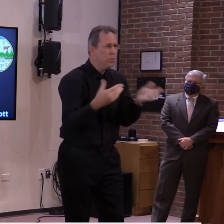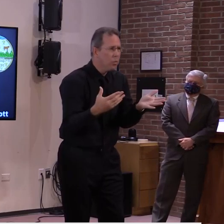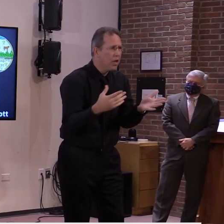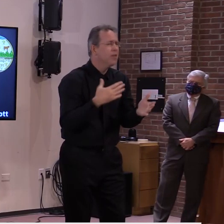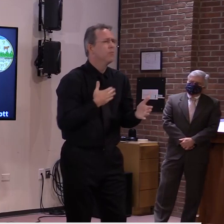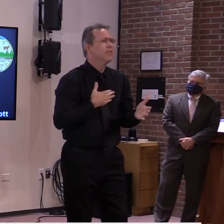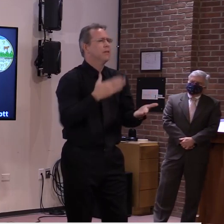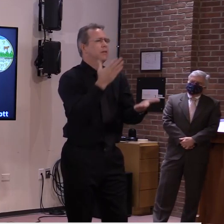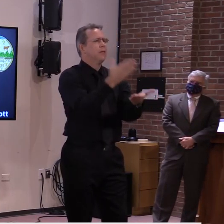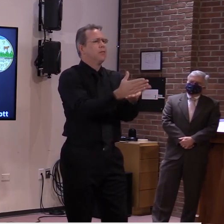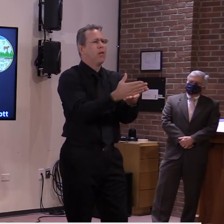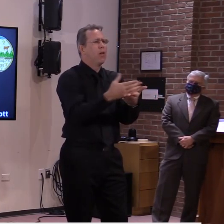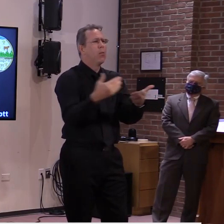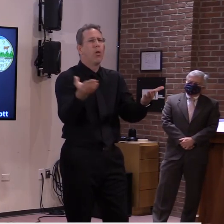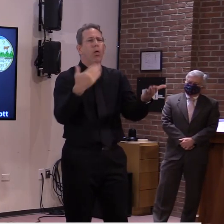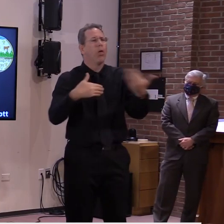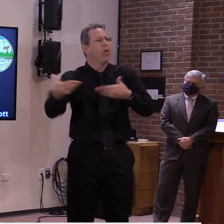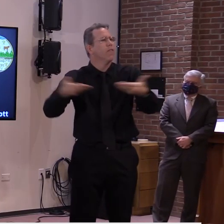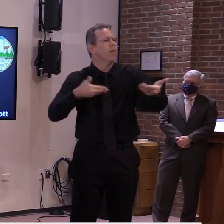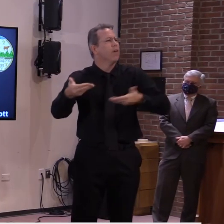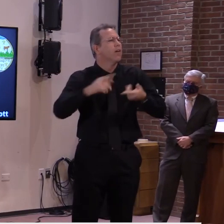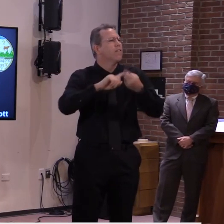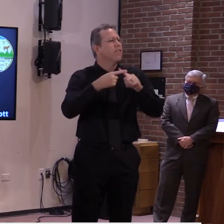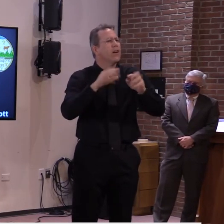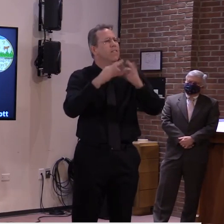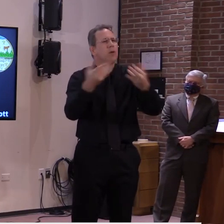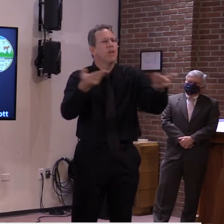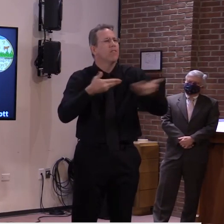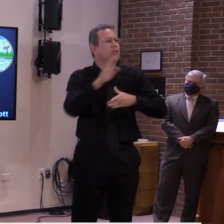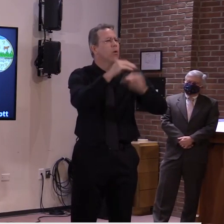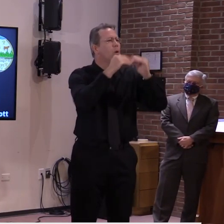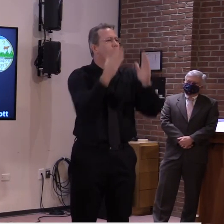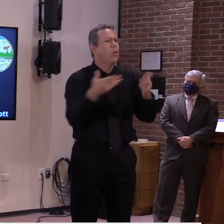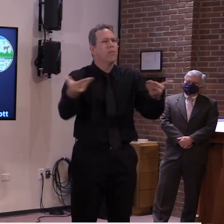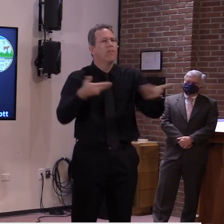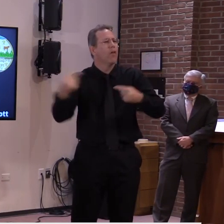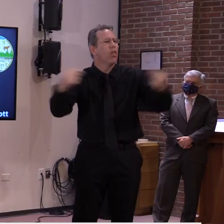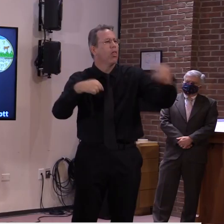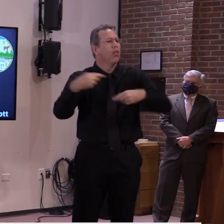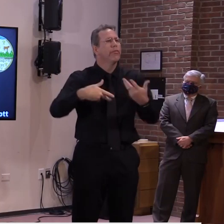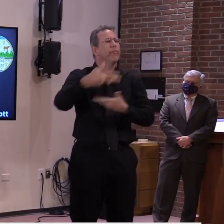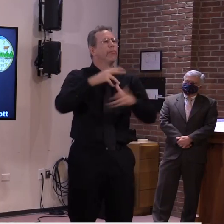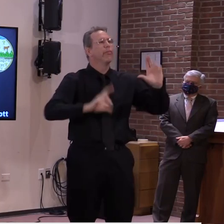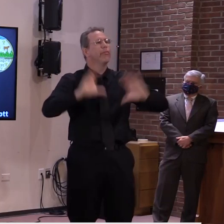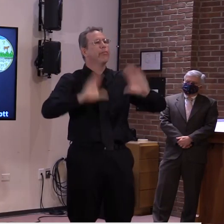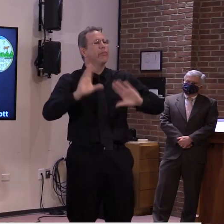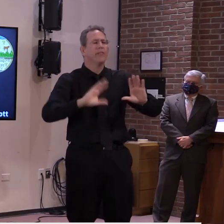other households until we can slow down this widespread community transmission.